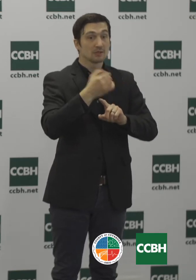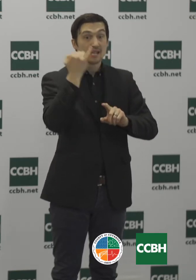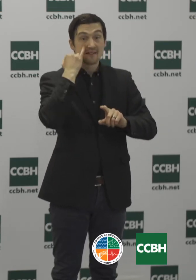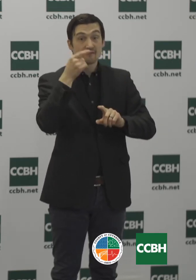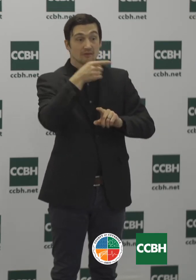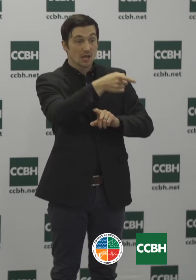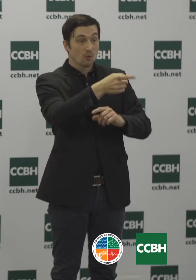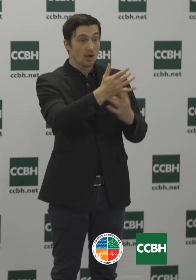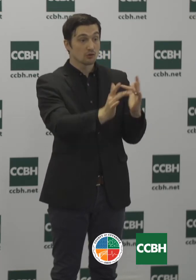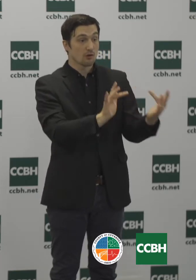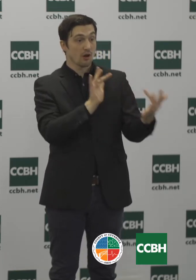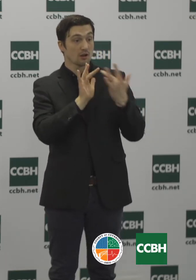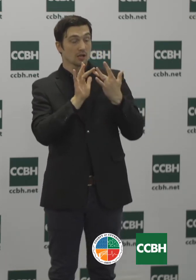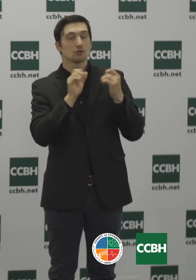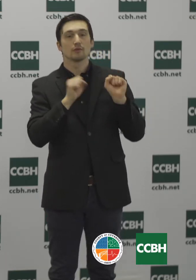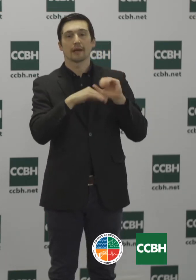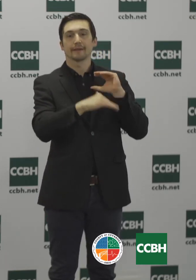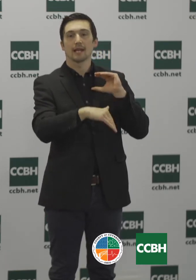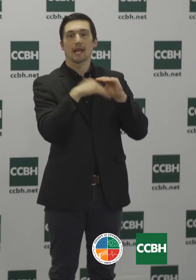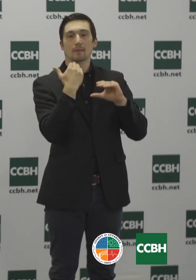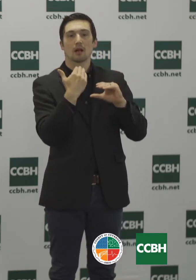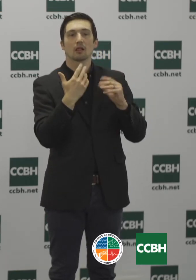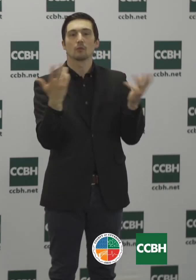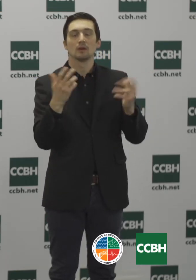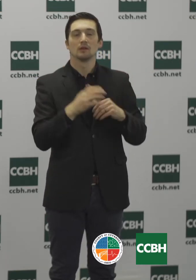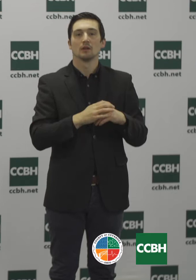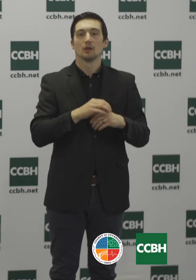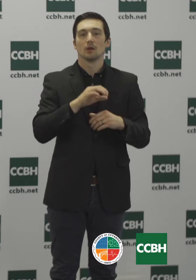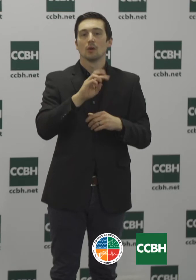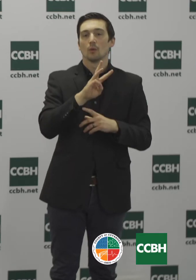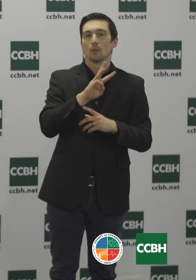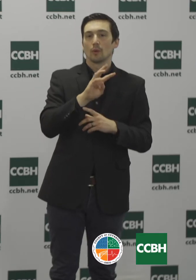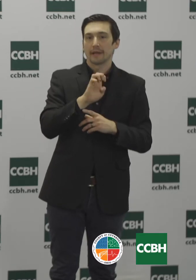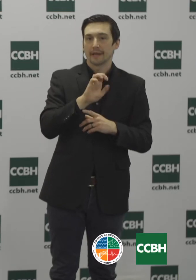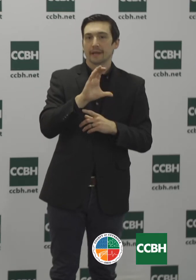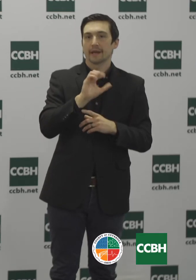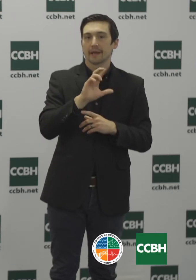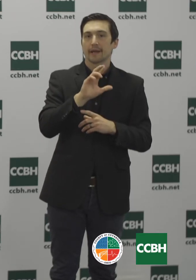us, you can send an email to us at